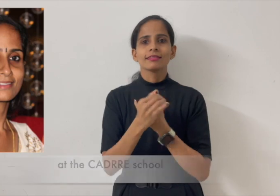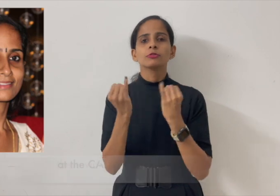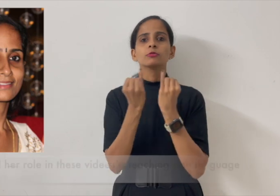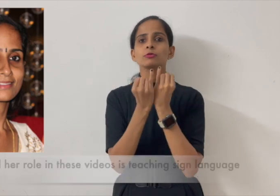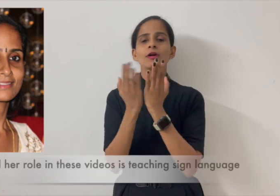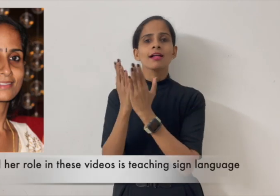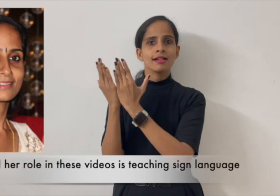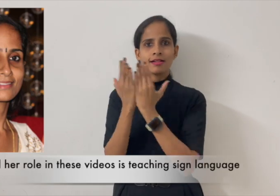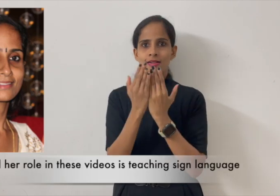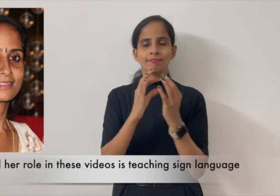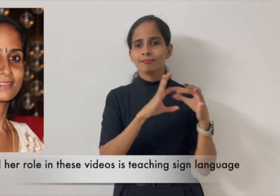school.